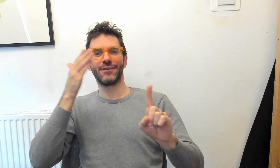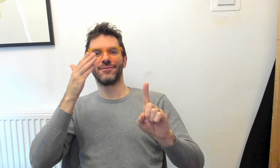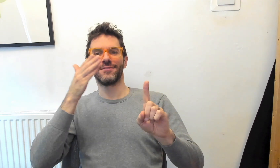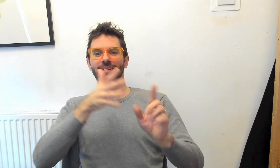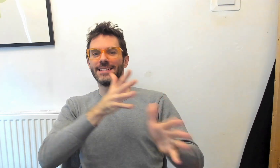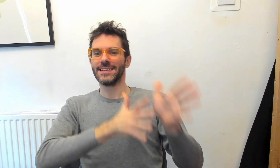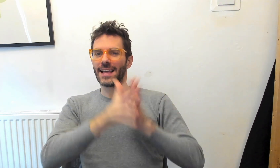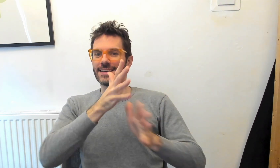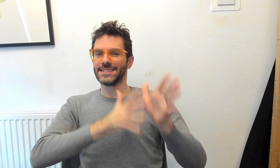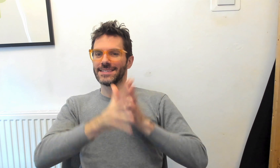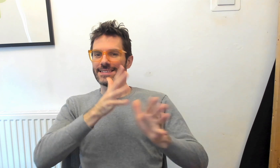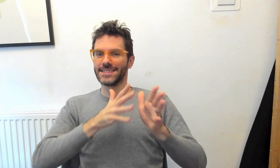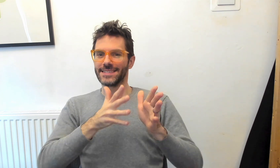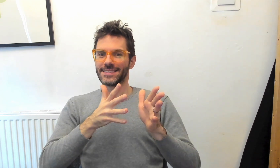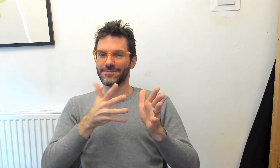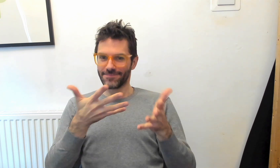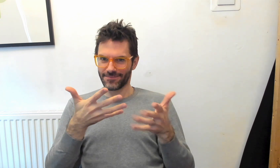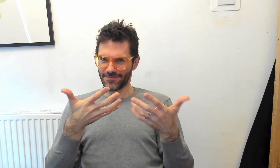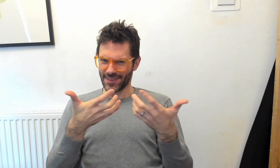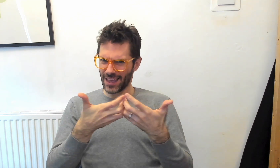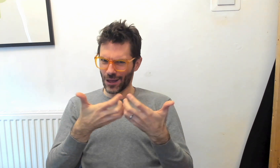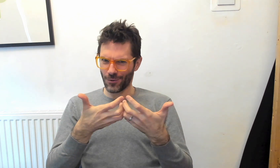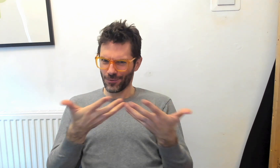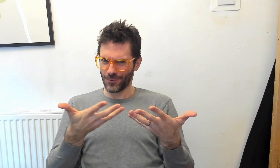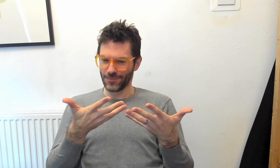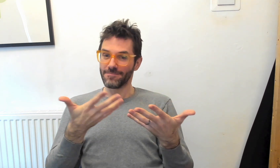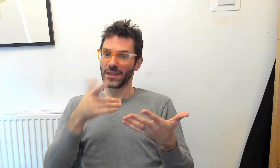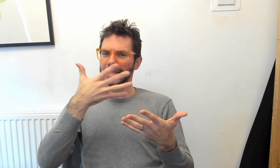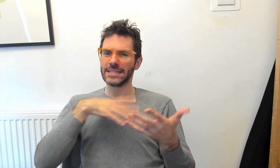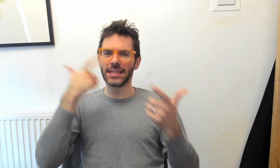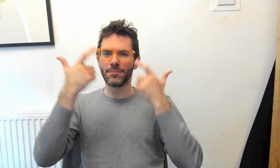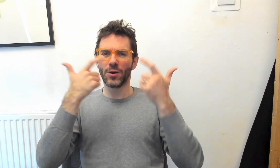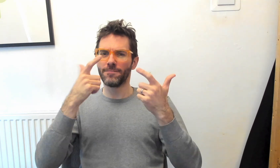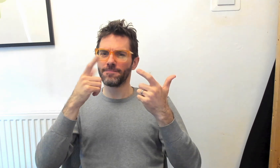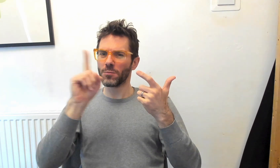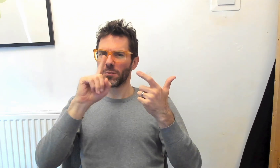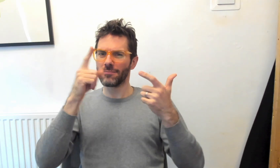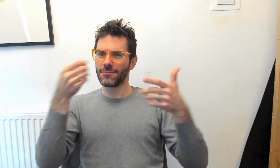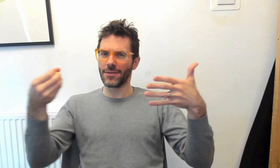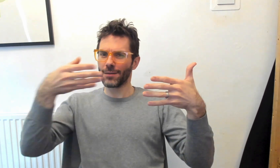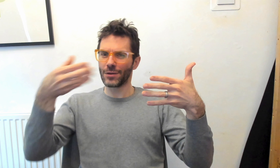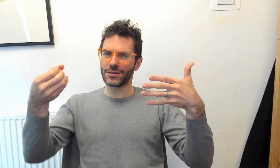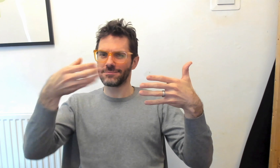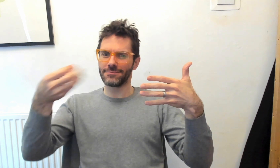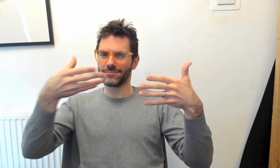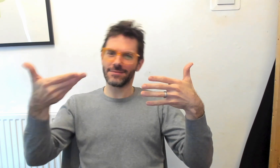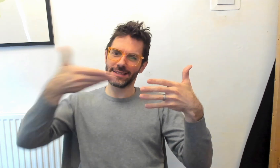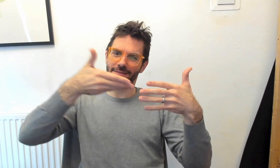to recognize sign language. How would you do that? You need to think about what